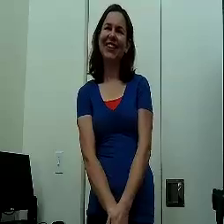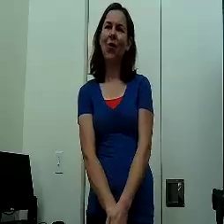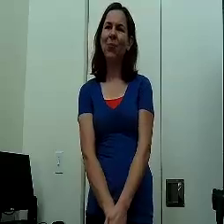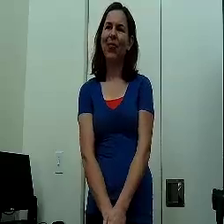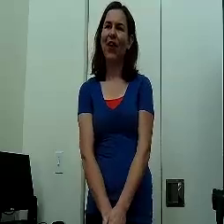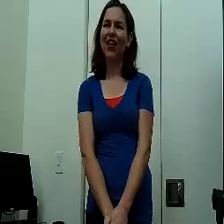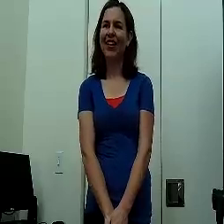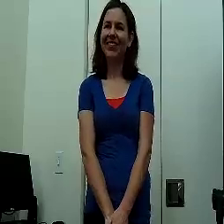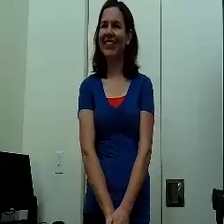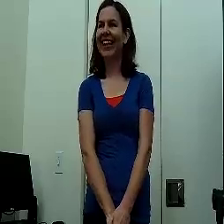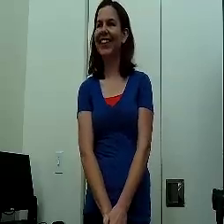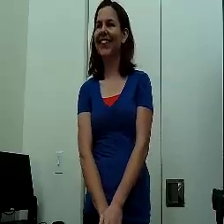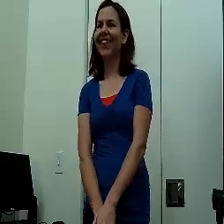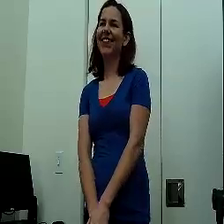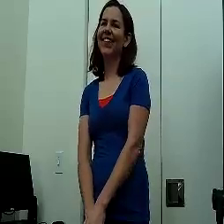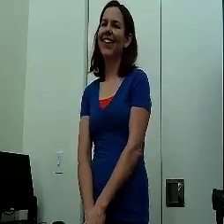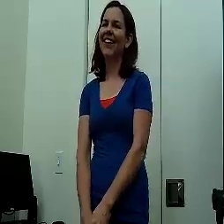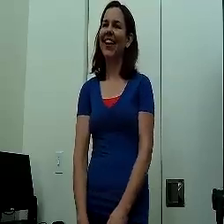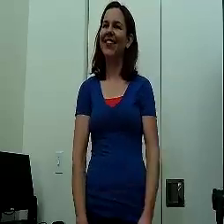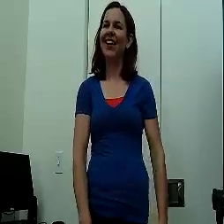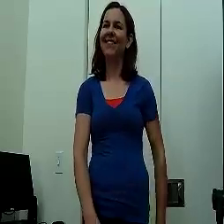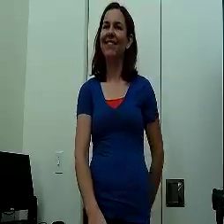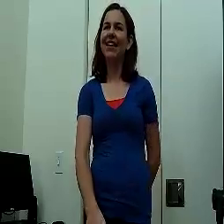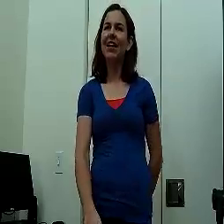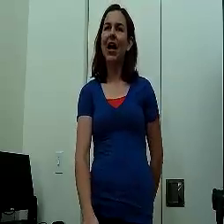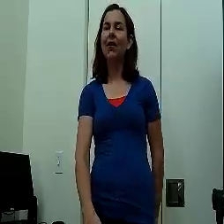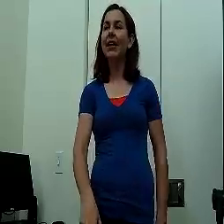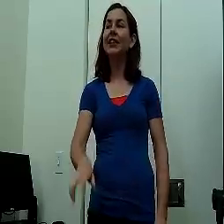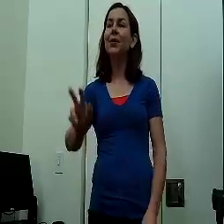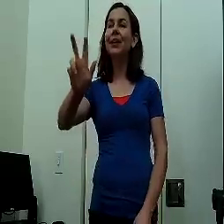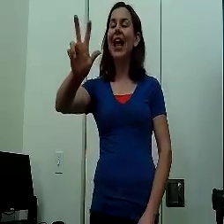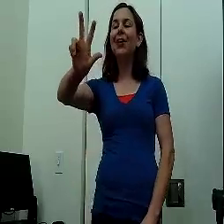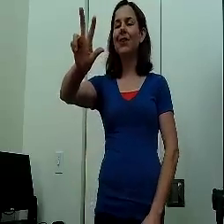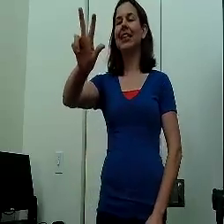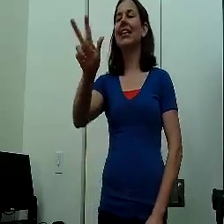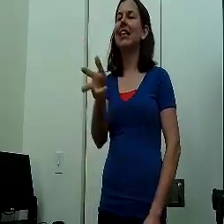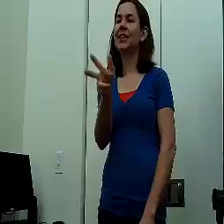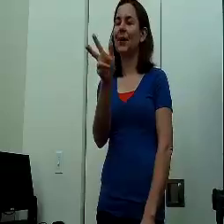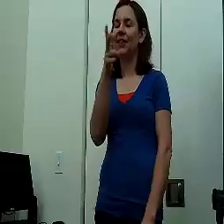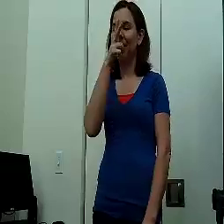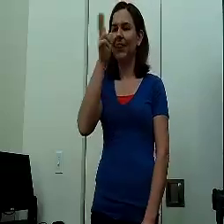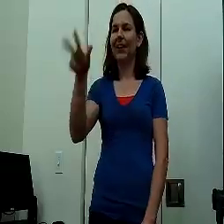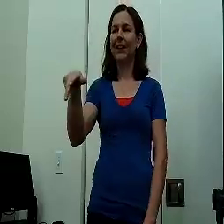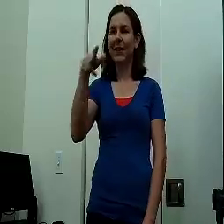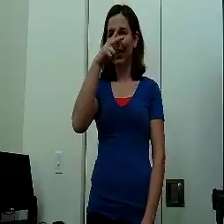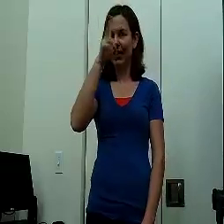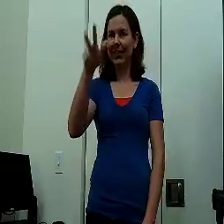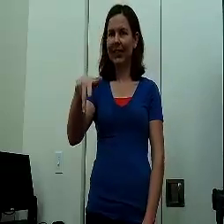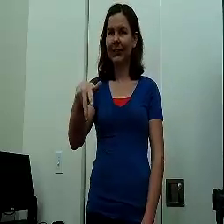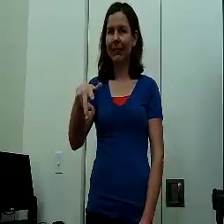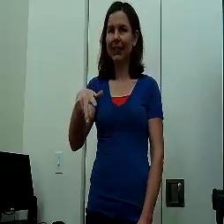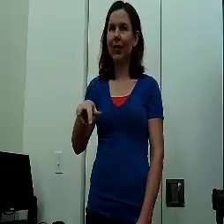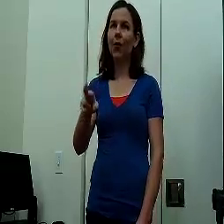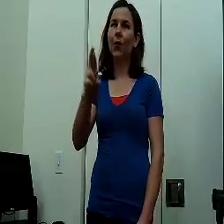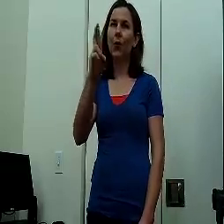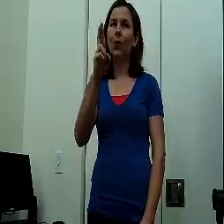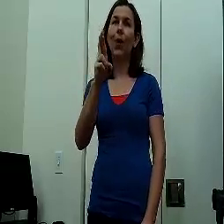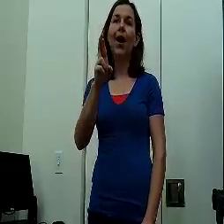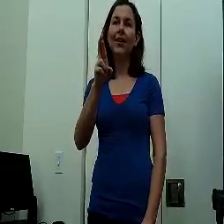Don't look. Just say you don't know if you don't know. Anyone I don't know? know. Okay, so lousy is with 3 fingers like this. So rotten